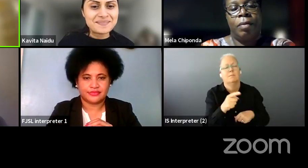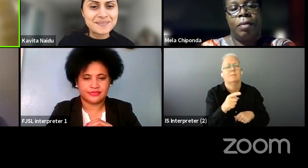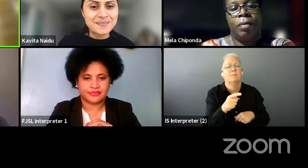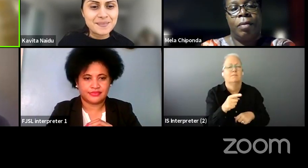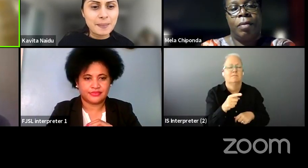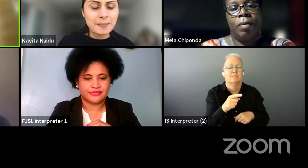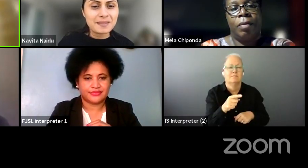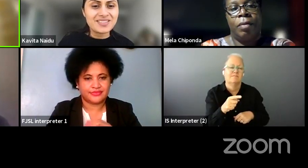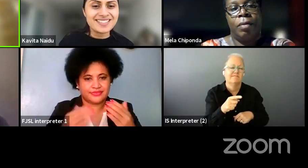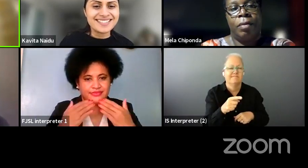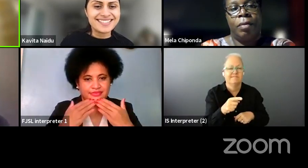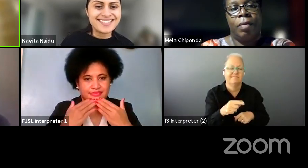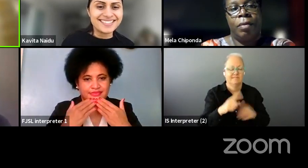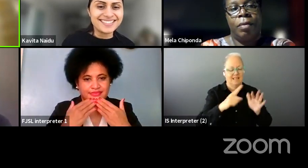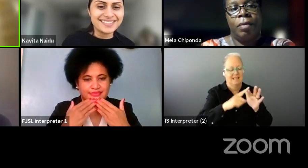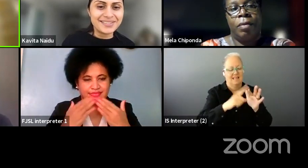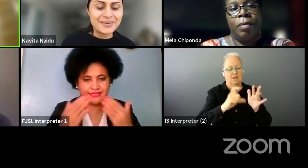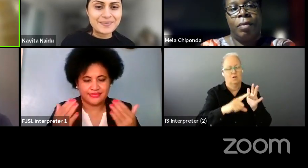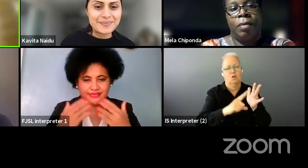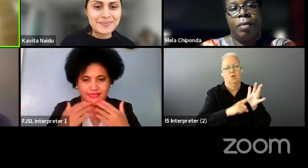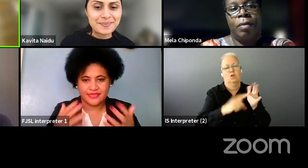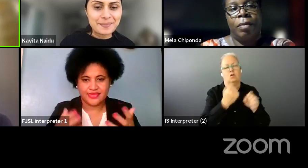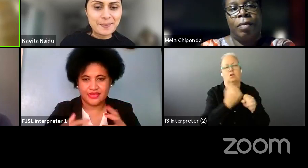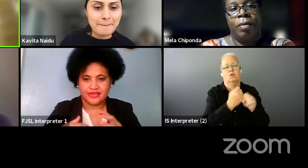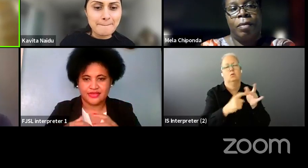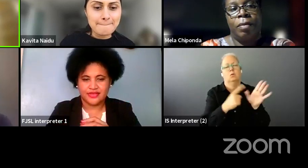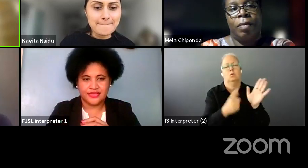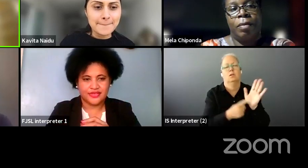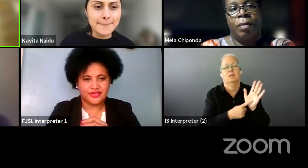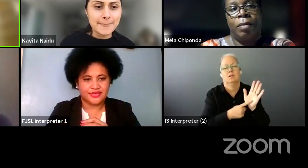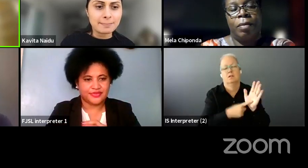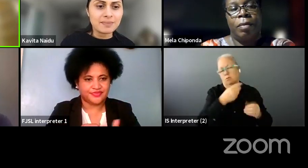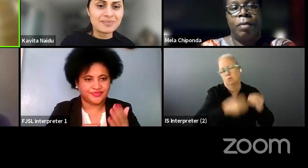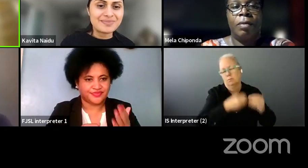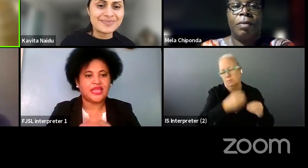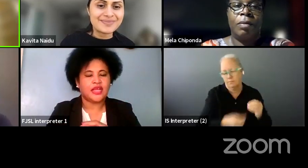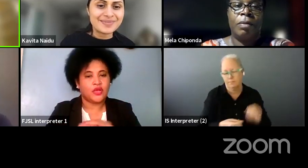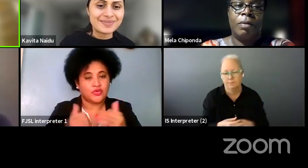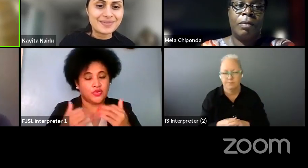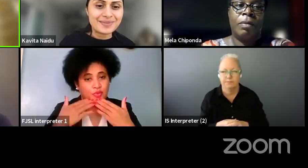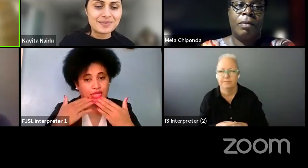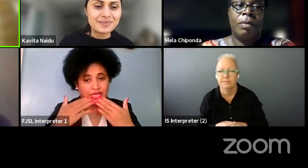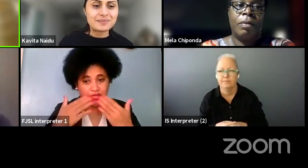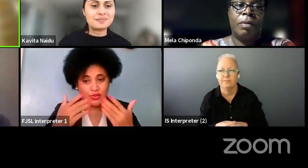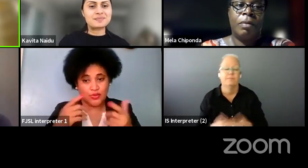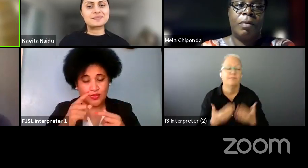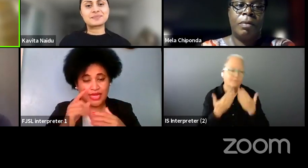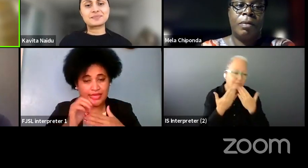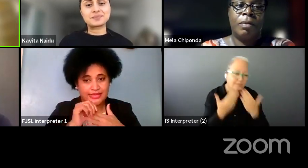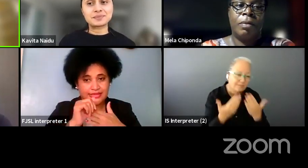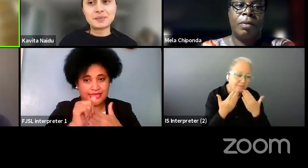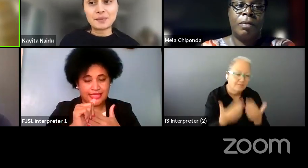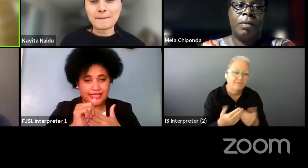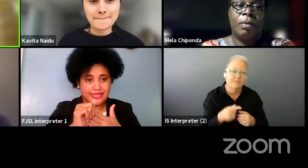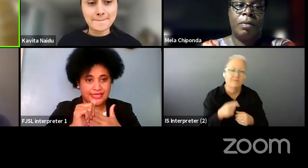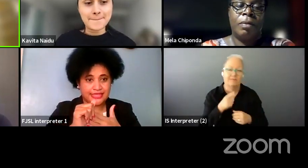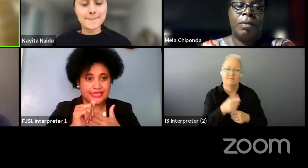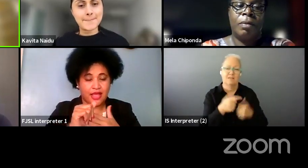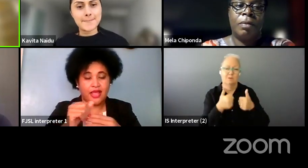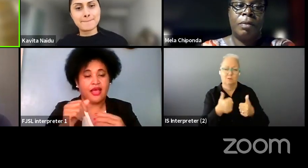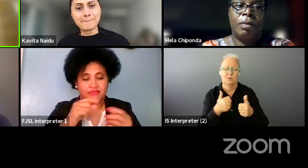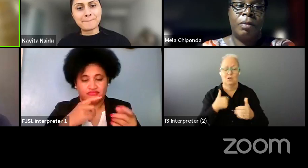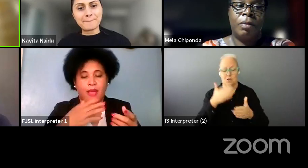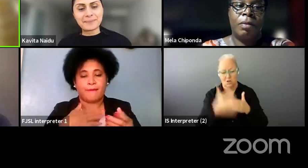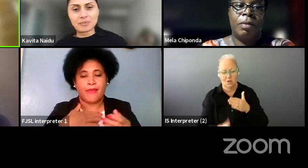you, Felogene, because I think that leads very clearly into my last question to